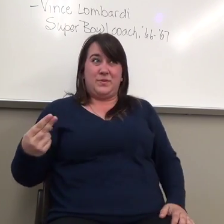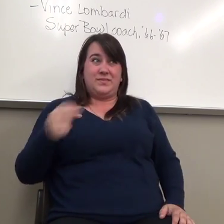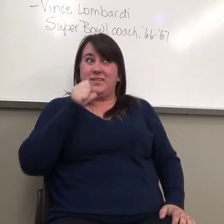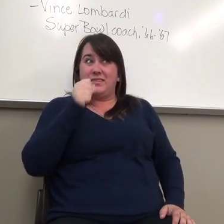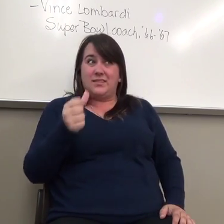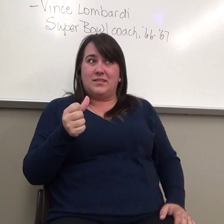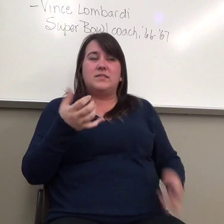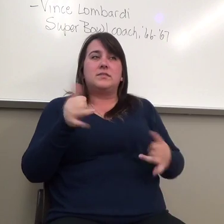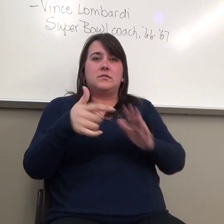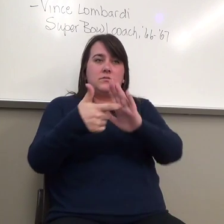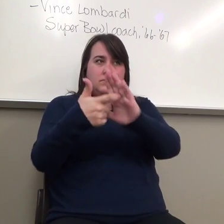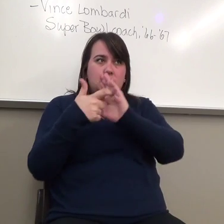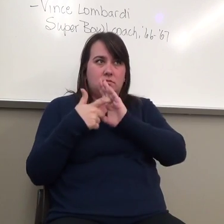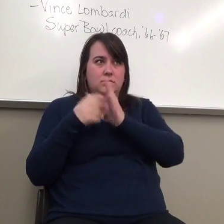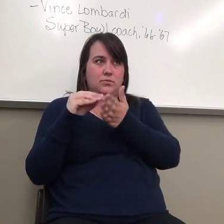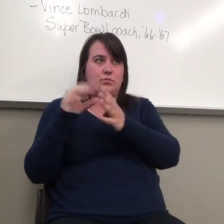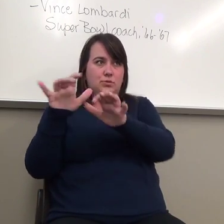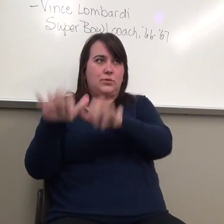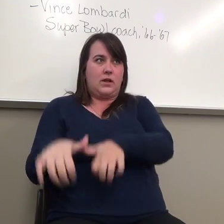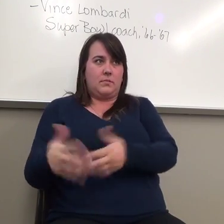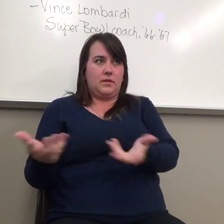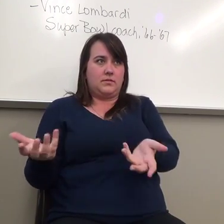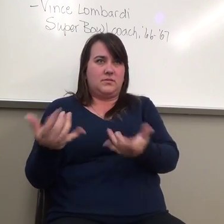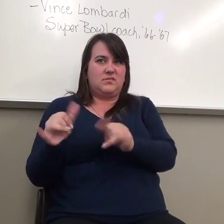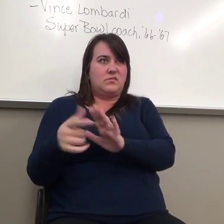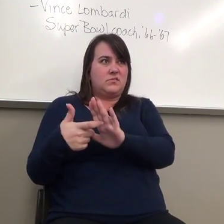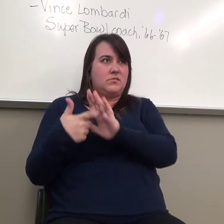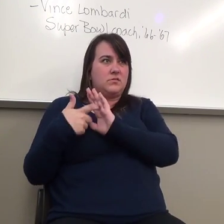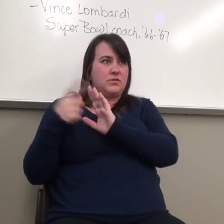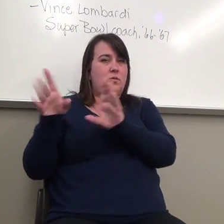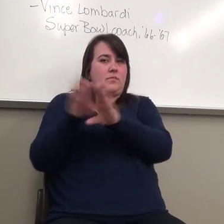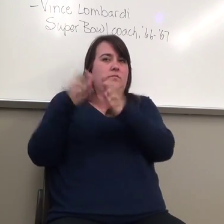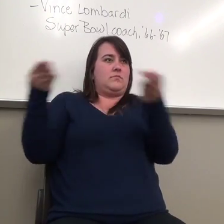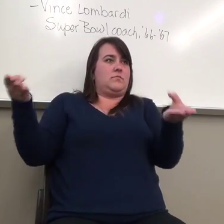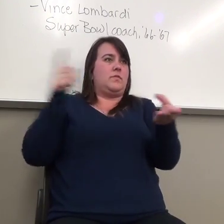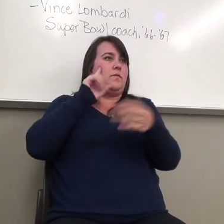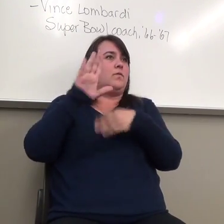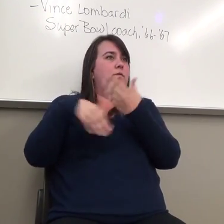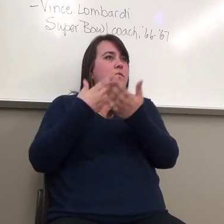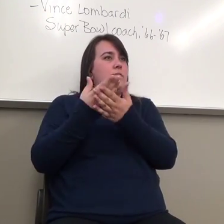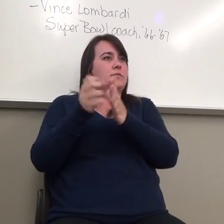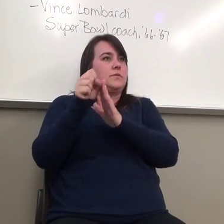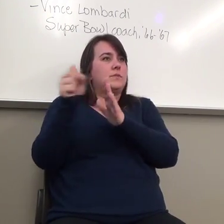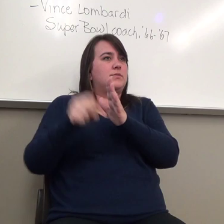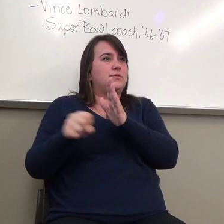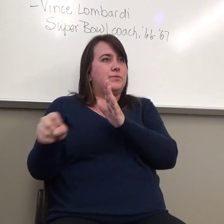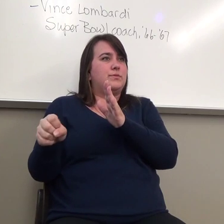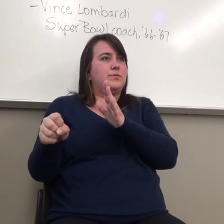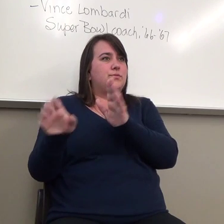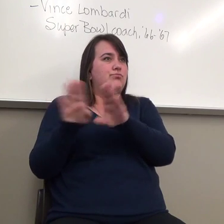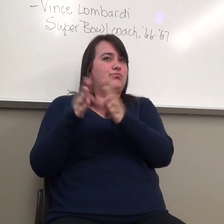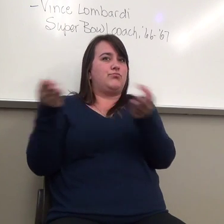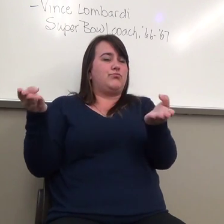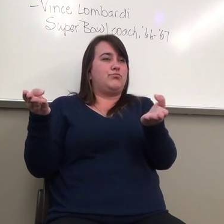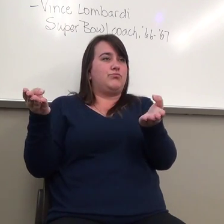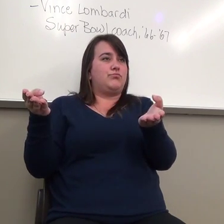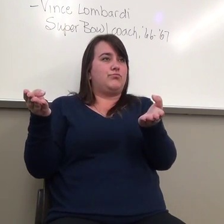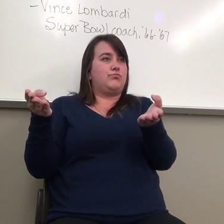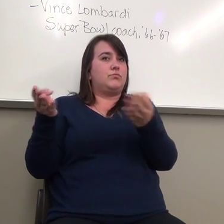have to do it. So this is left open all semester. If you don't have the 3 journal topics done